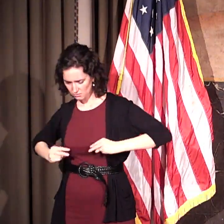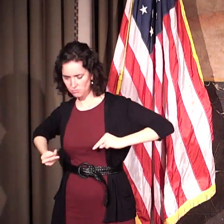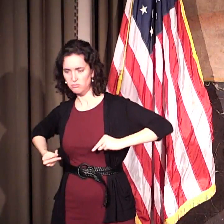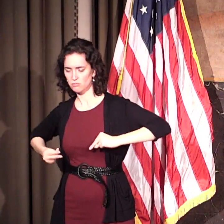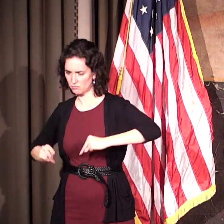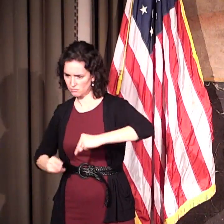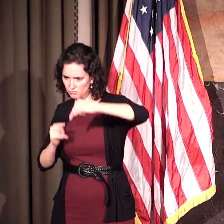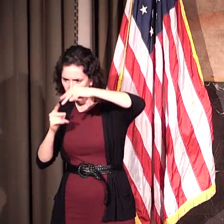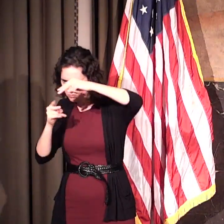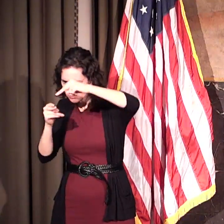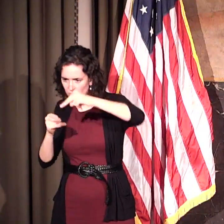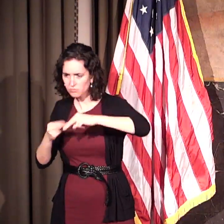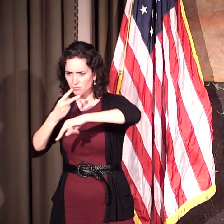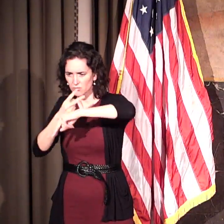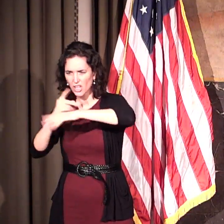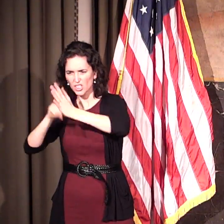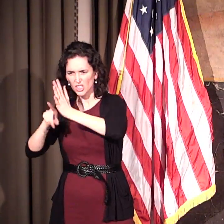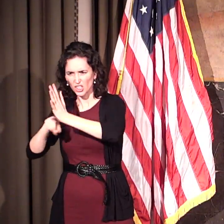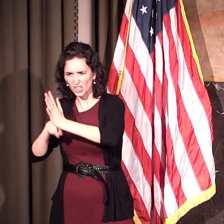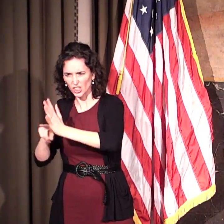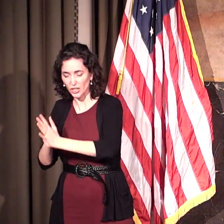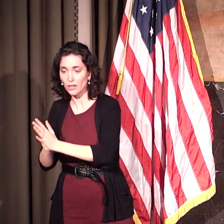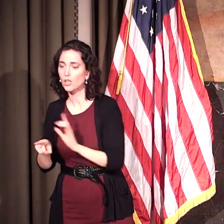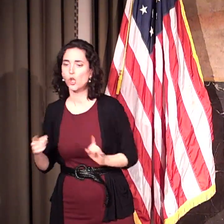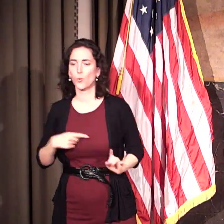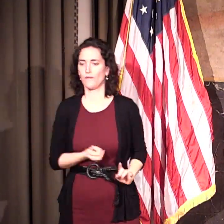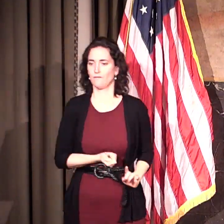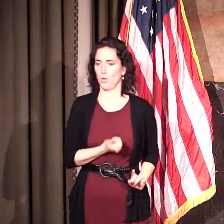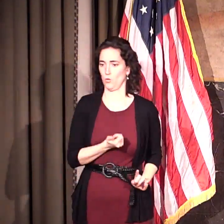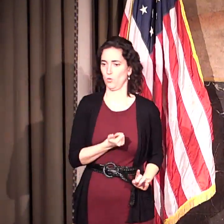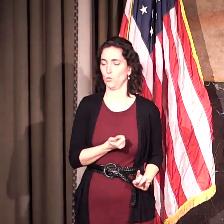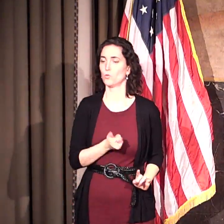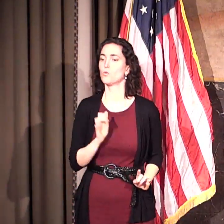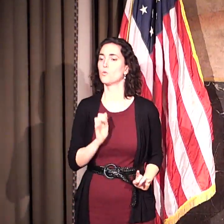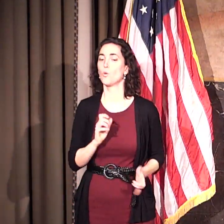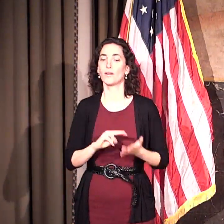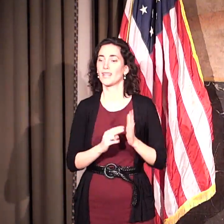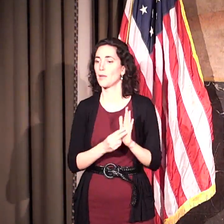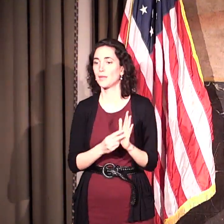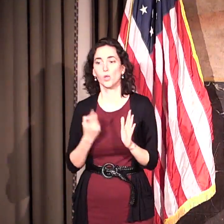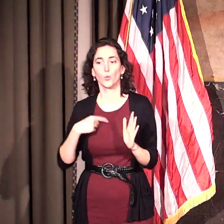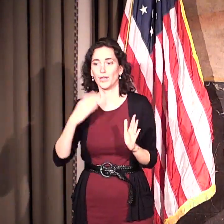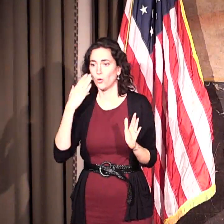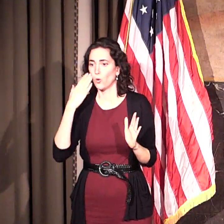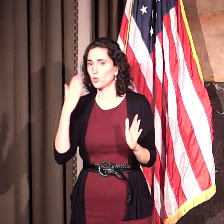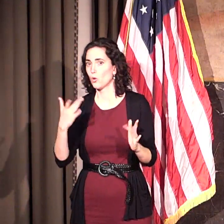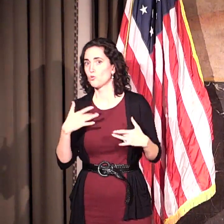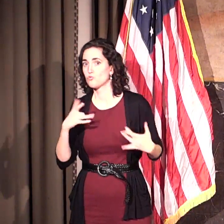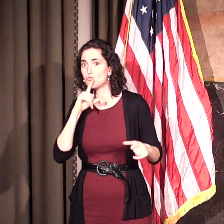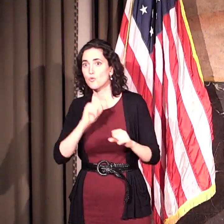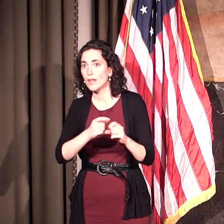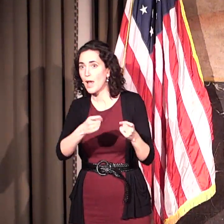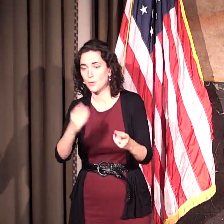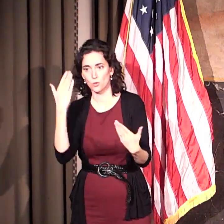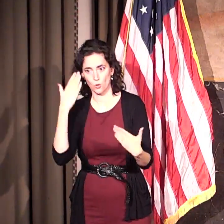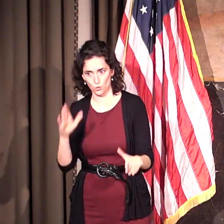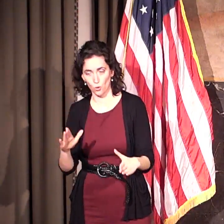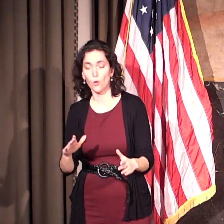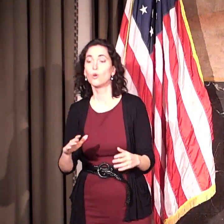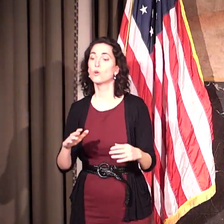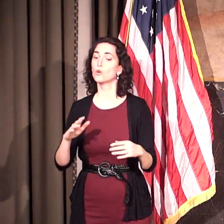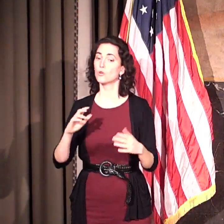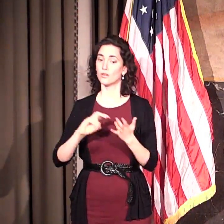identified cases, that's the tip of the iceberg, and you know there is a mountain below that. So we should all assume that there